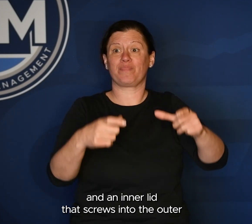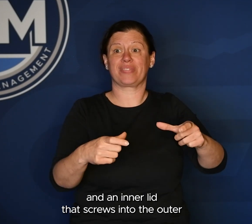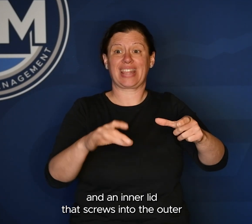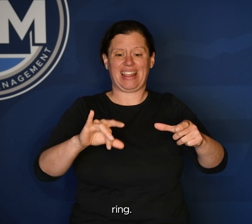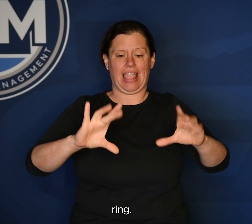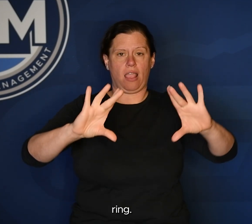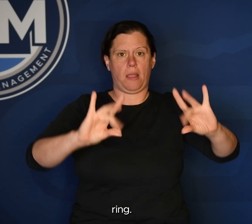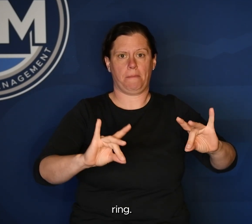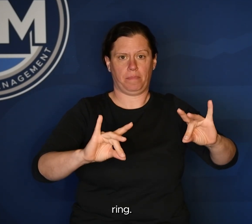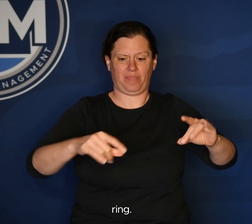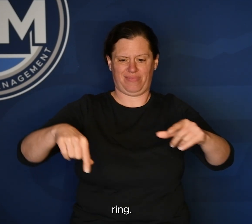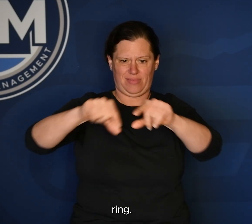outer ring.